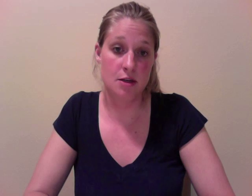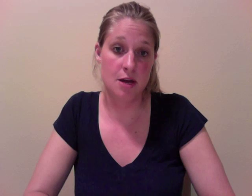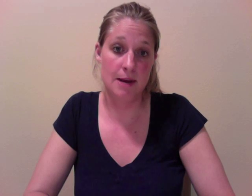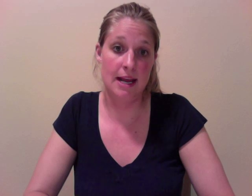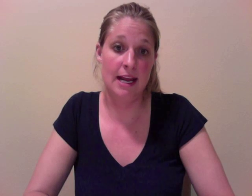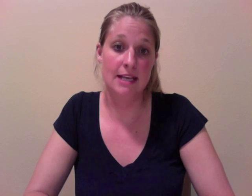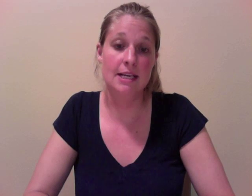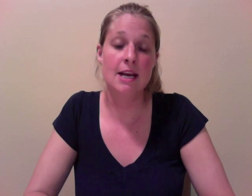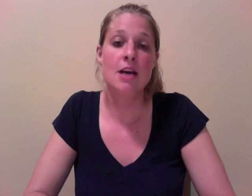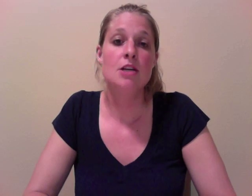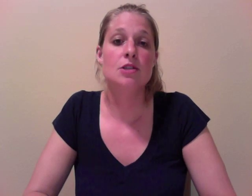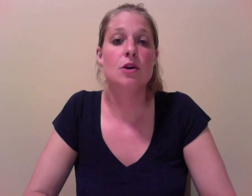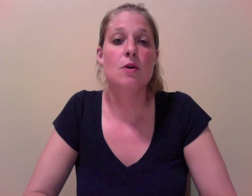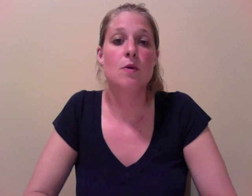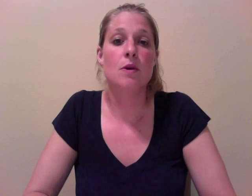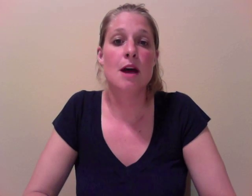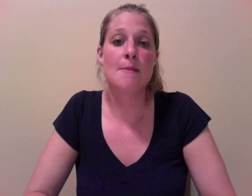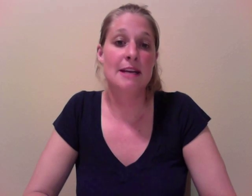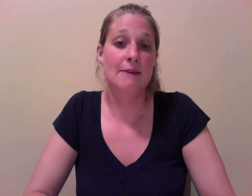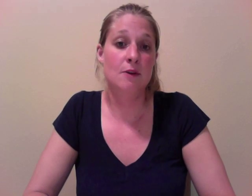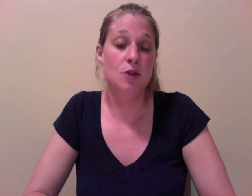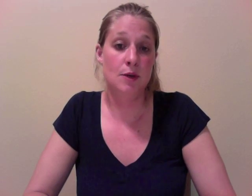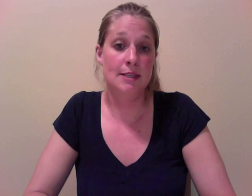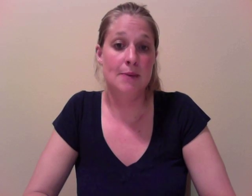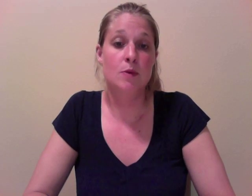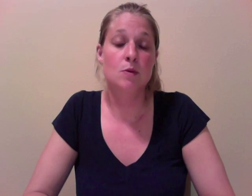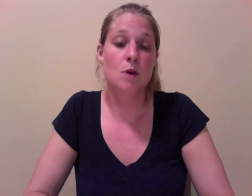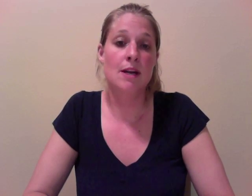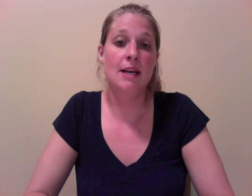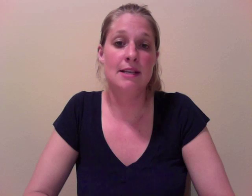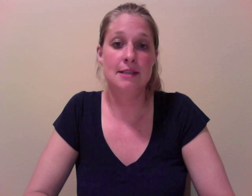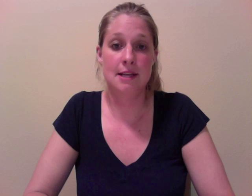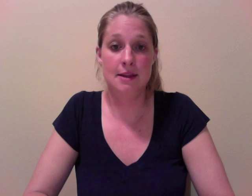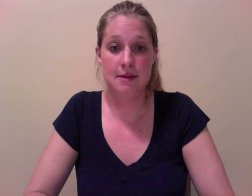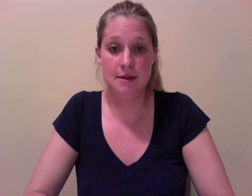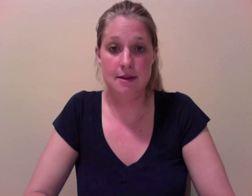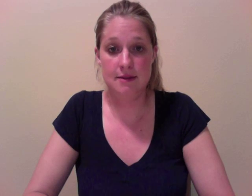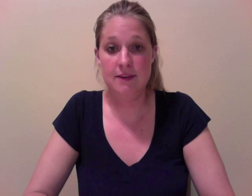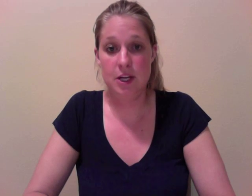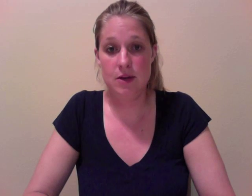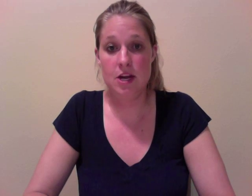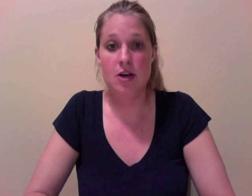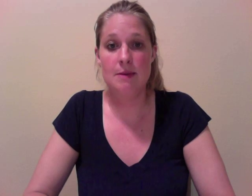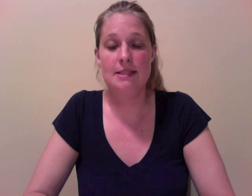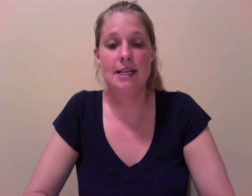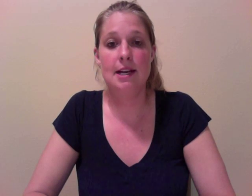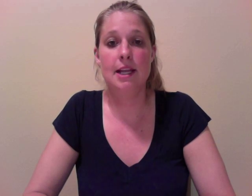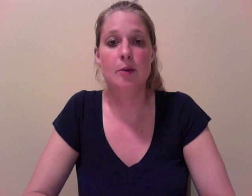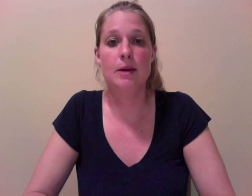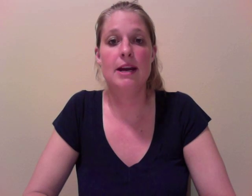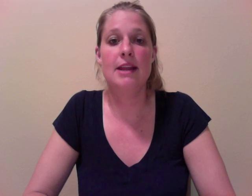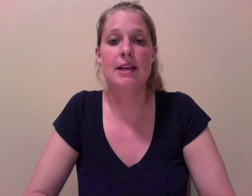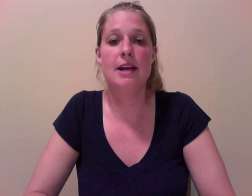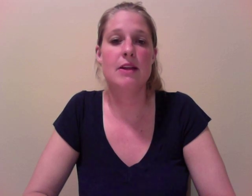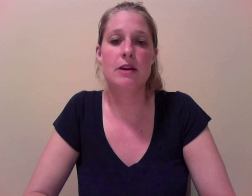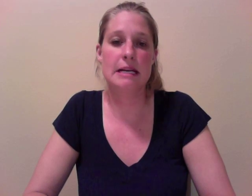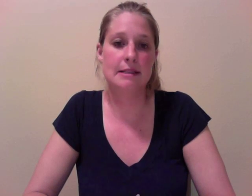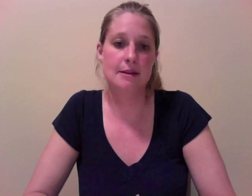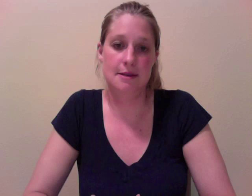non-dominant hand. So I'm going to give you two examples. One is in this video that you're going to be seeing in a little bit, and the other isn't,